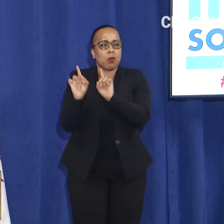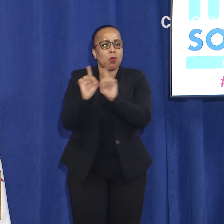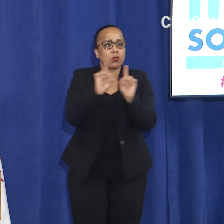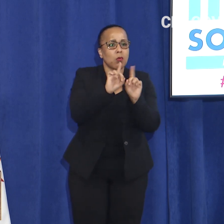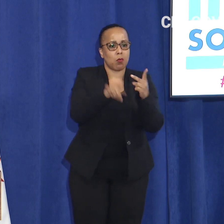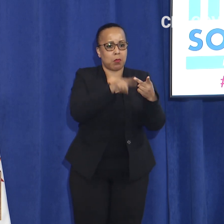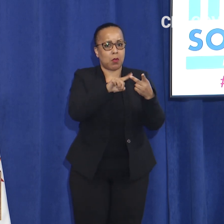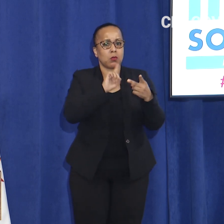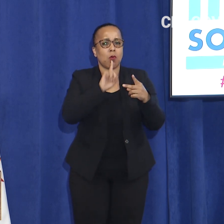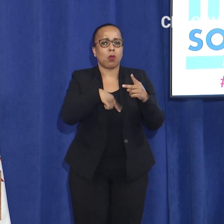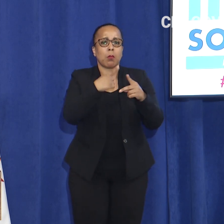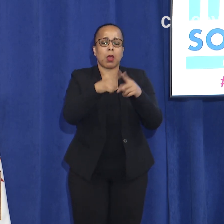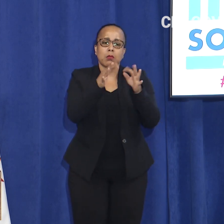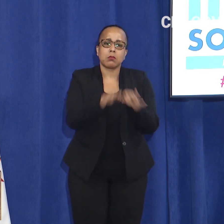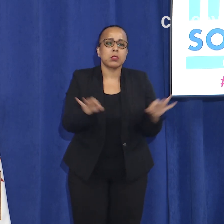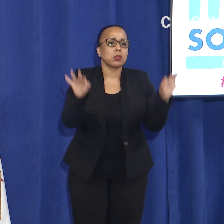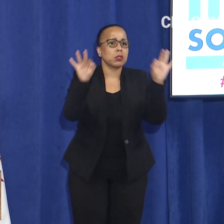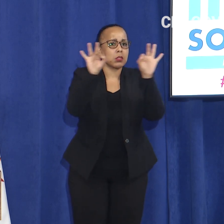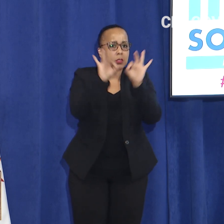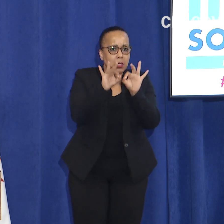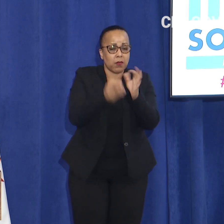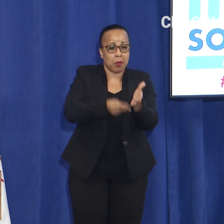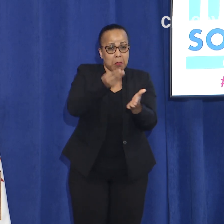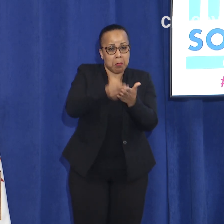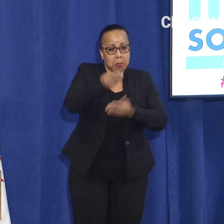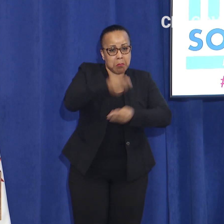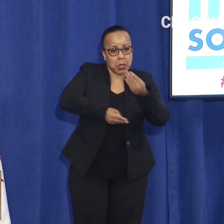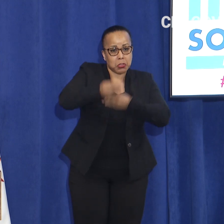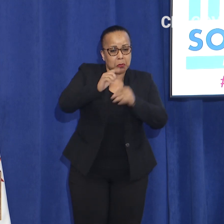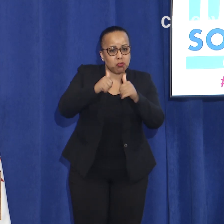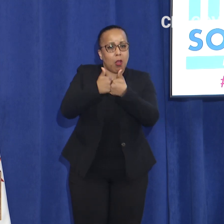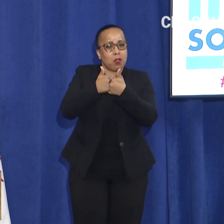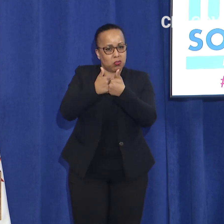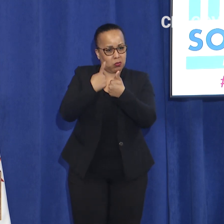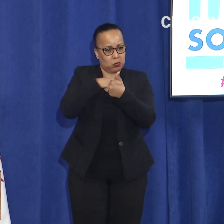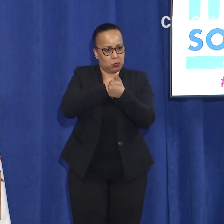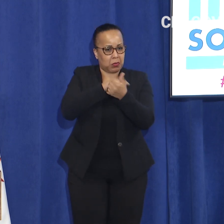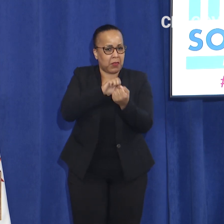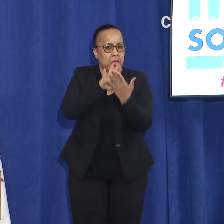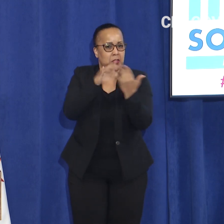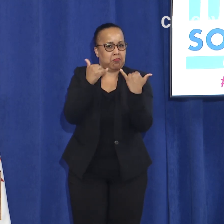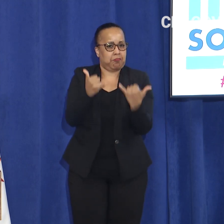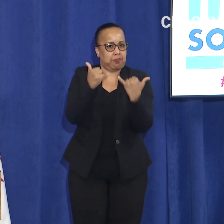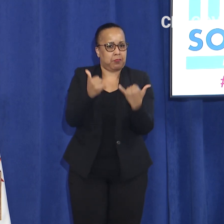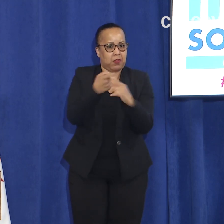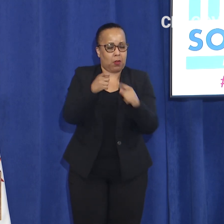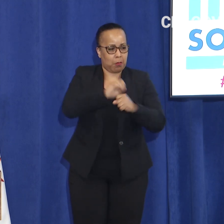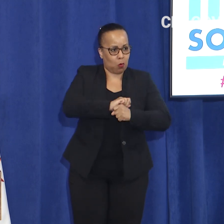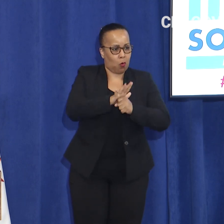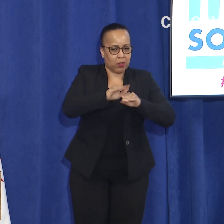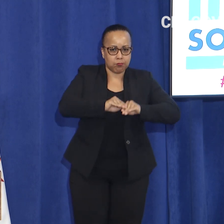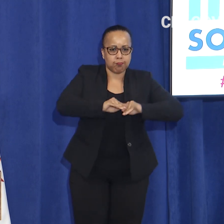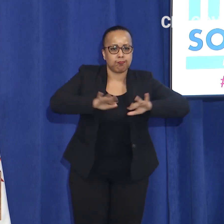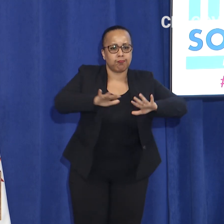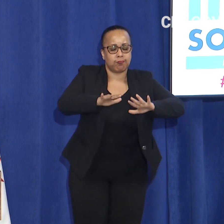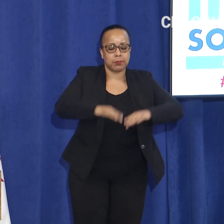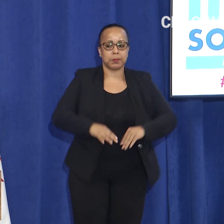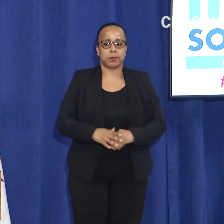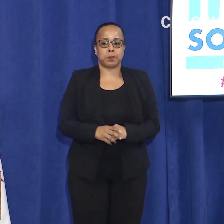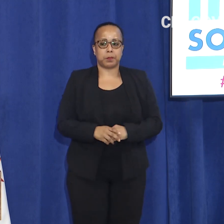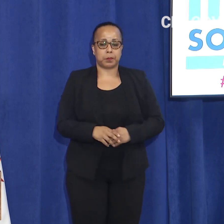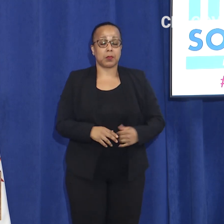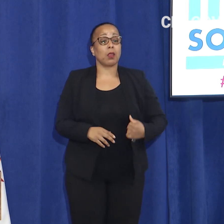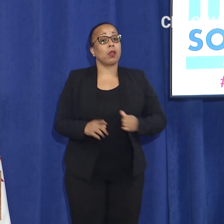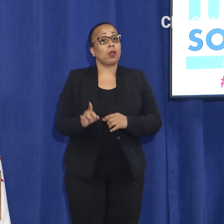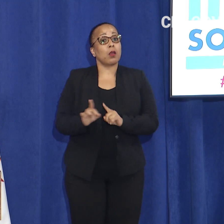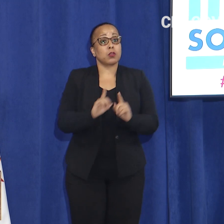are here to talk about the significant budgetary challenges we are facing as a result of the COVID-19 crisis,